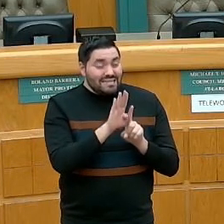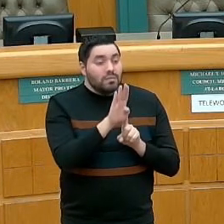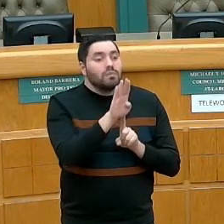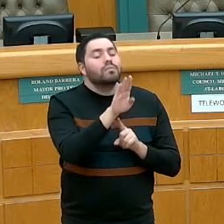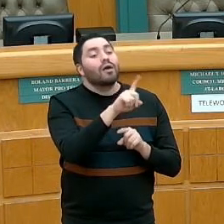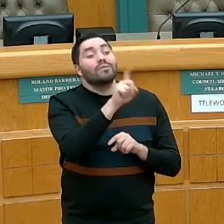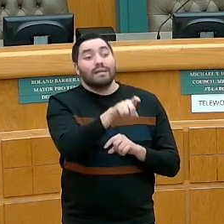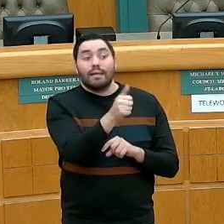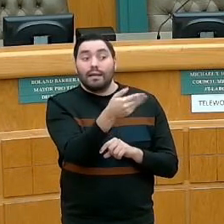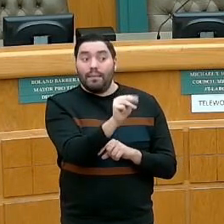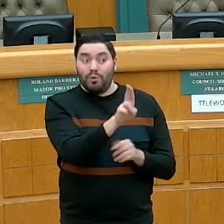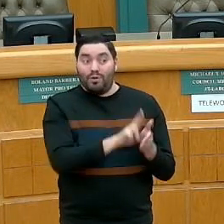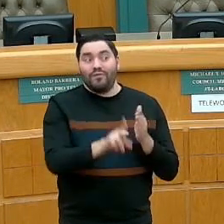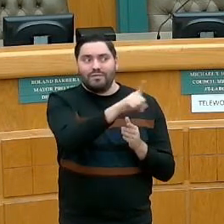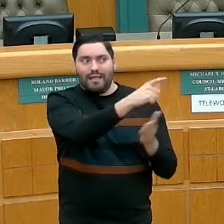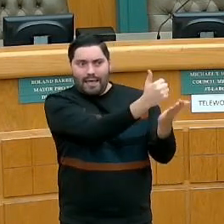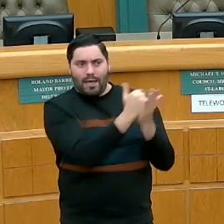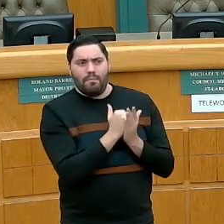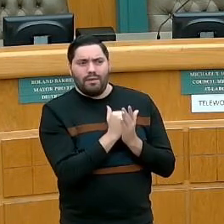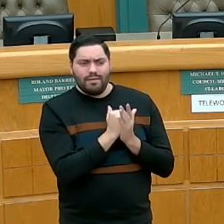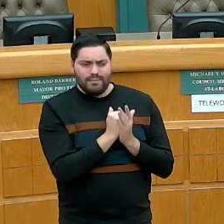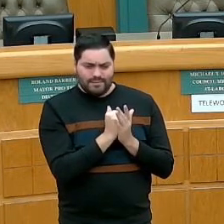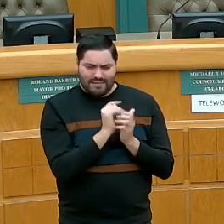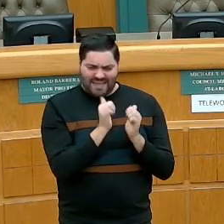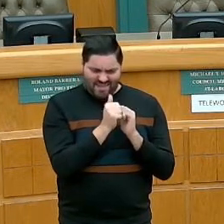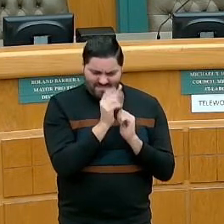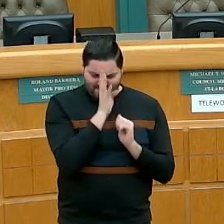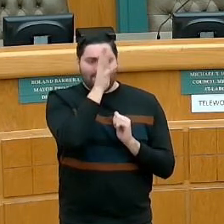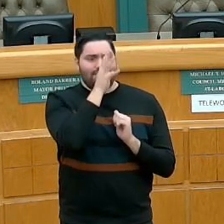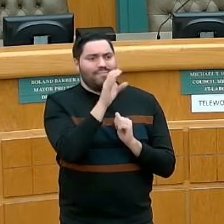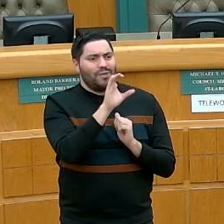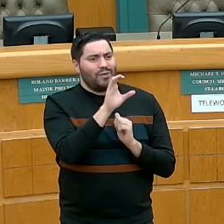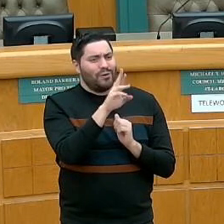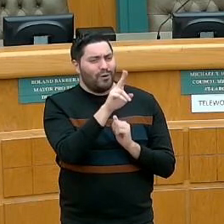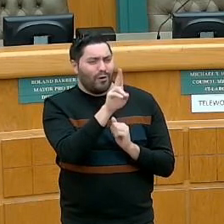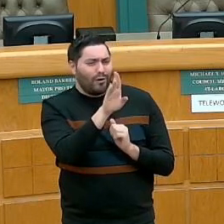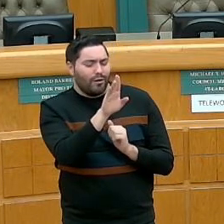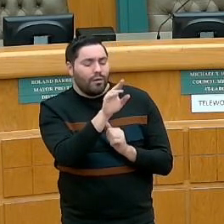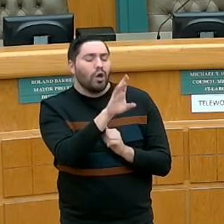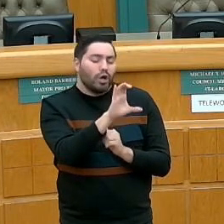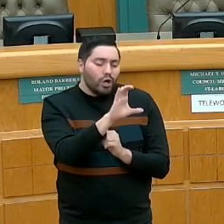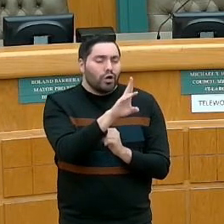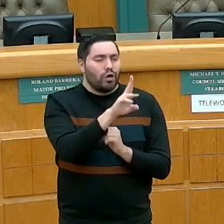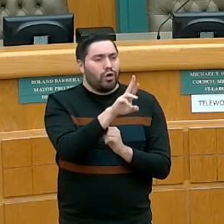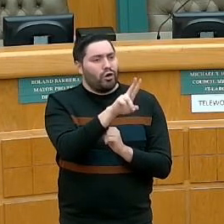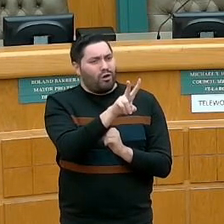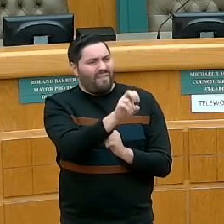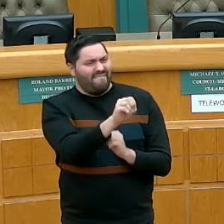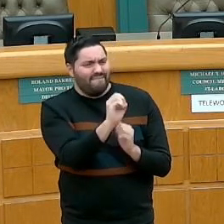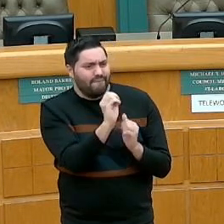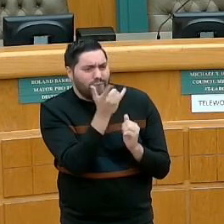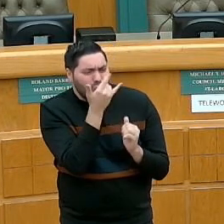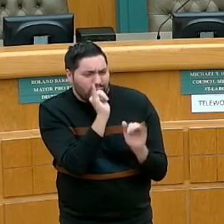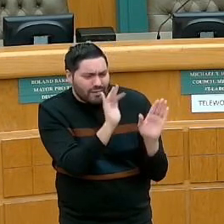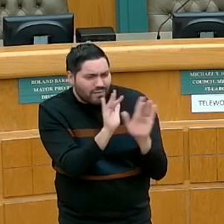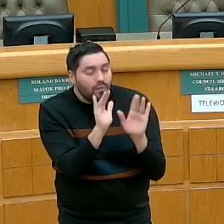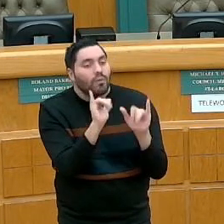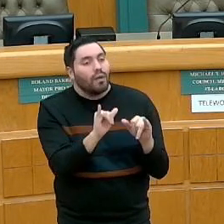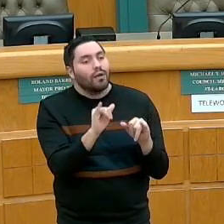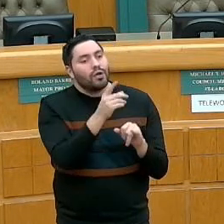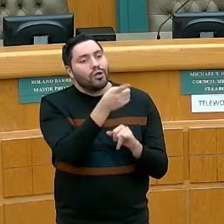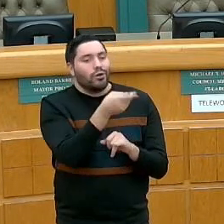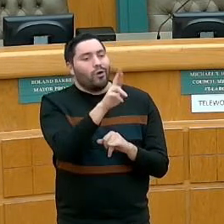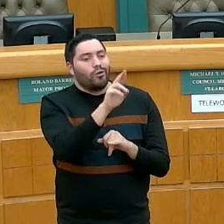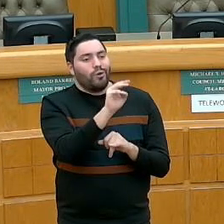Corpus Christi to help us with that, and they without any hesitation agreed to help, which is great. Dr.